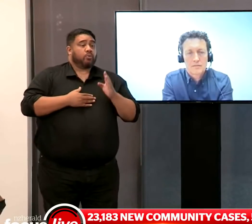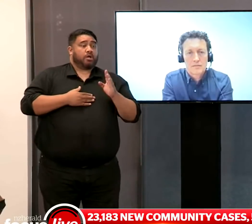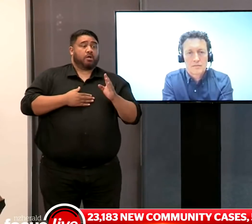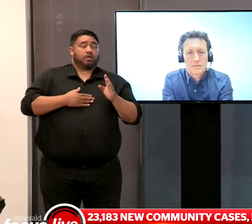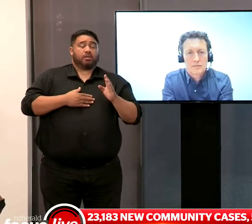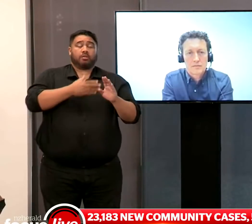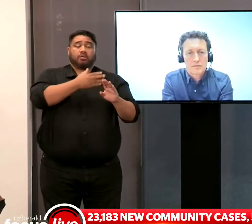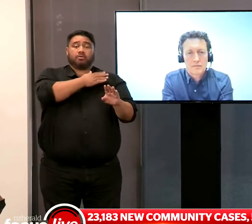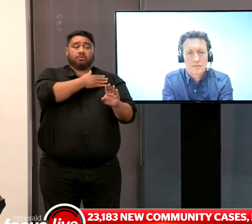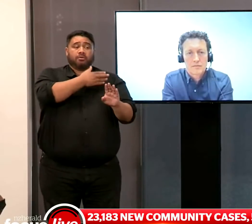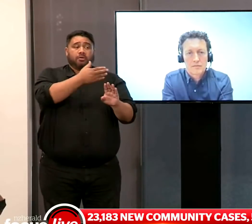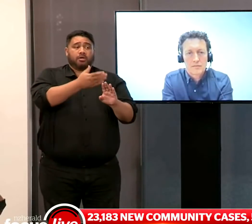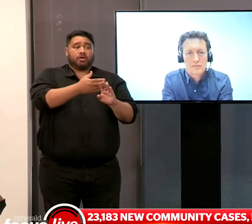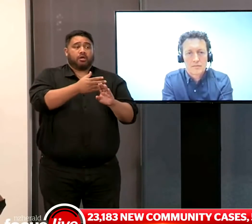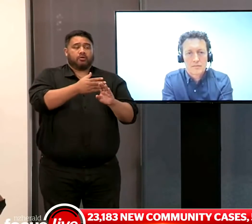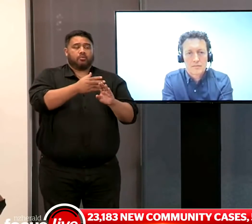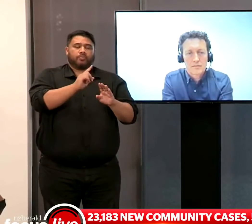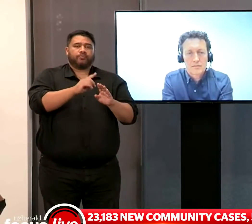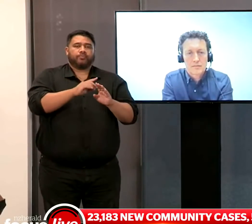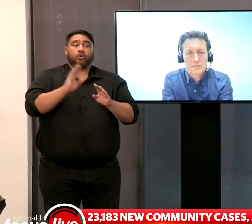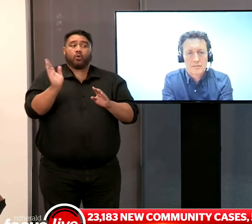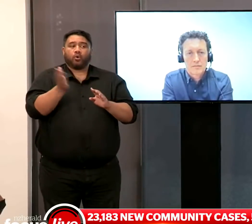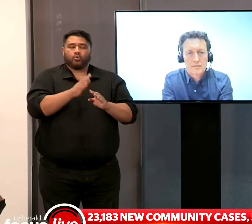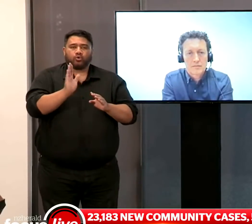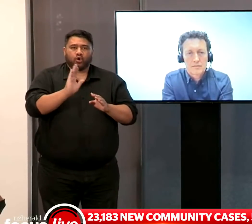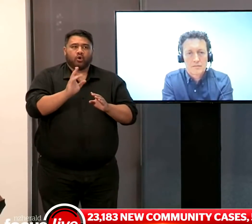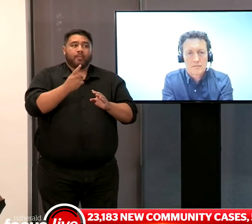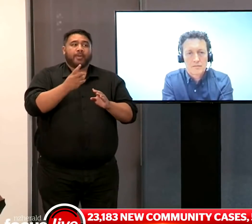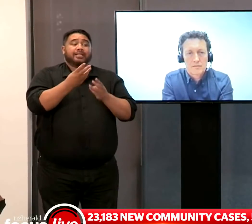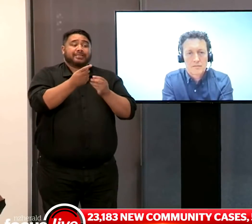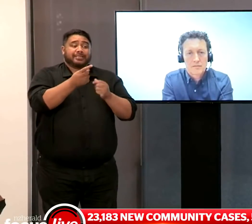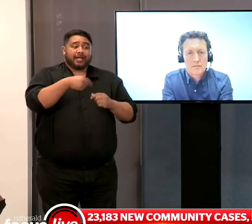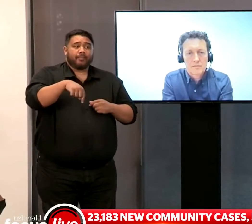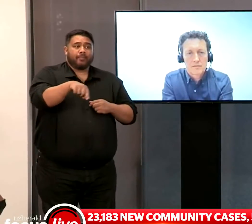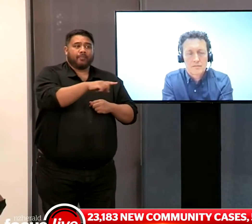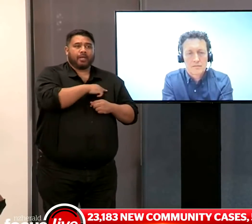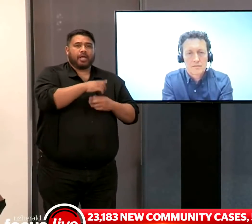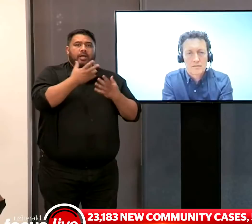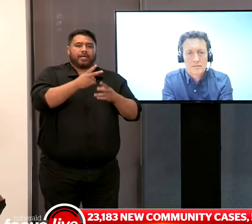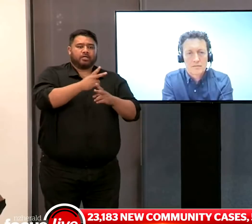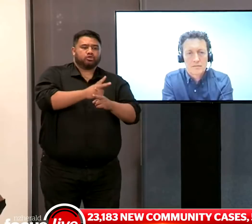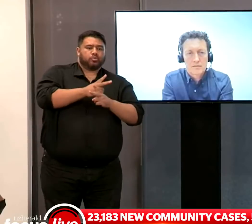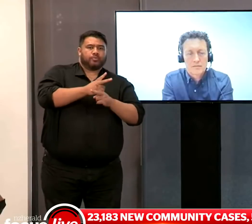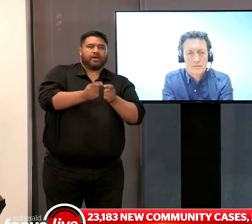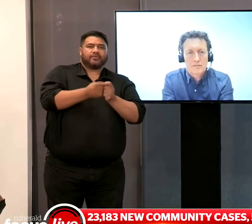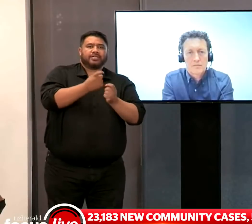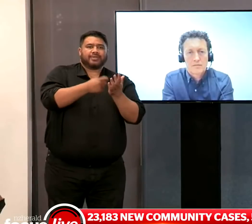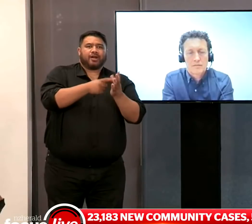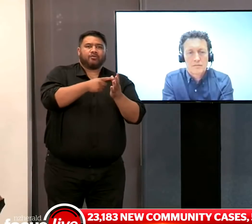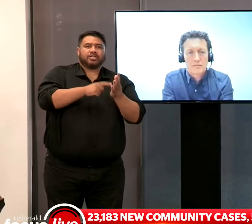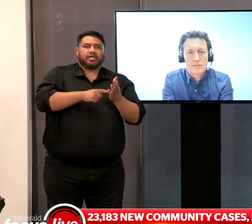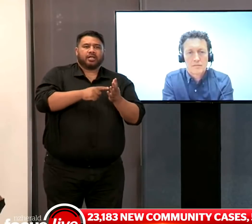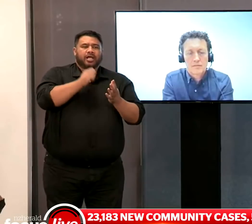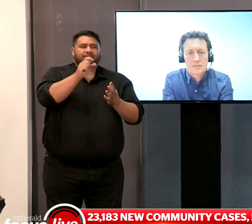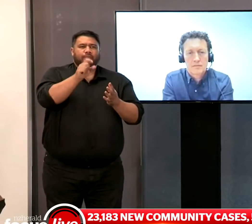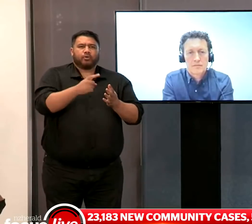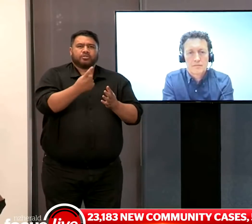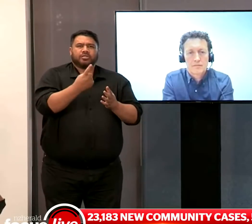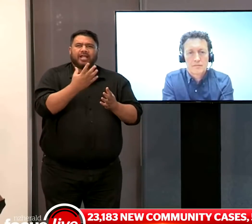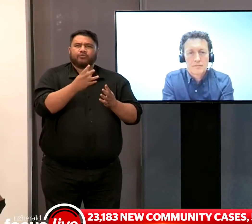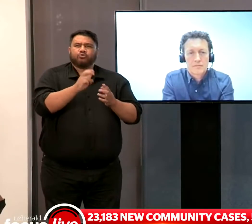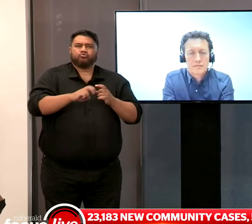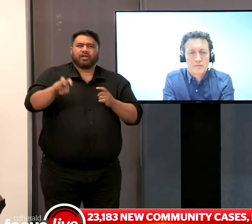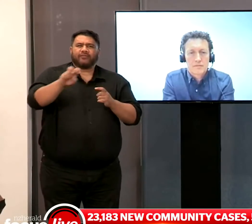doing not all, but many pharmacies have been doing the supervised rapid antigen tests for people who need it for domestic travel purposes or